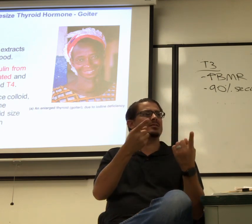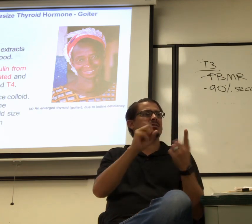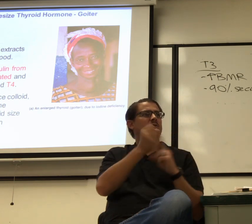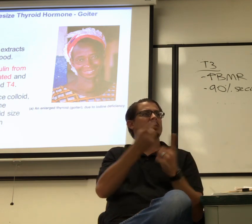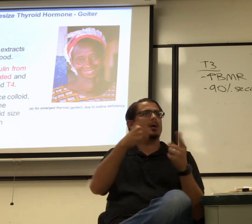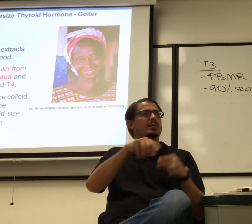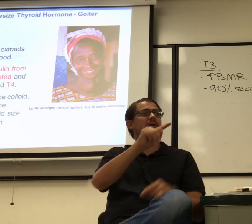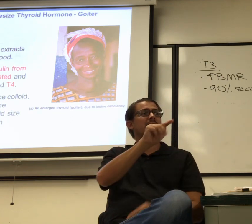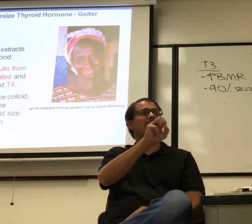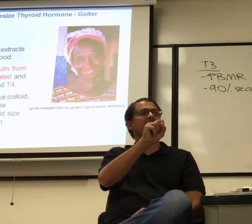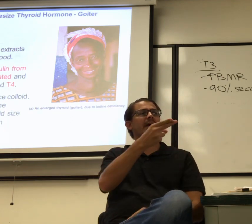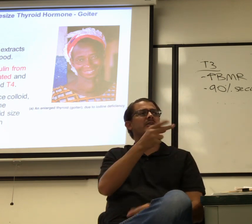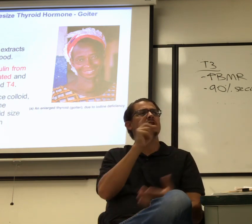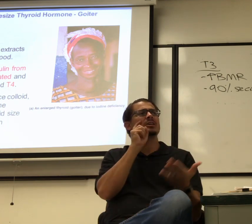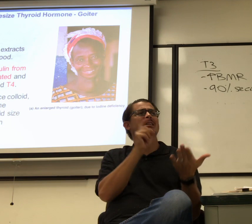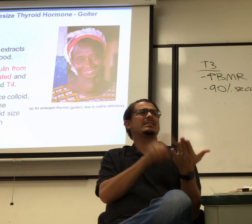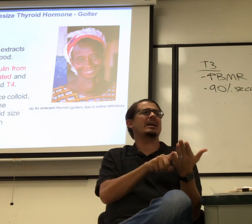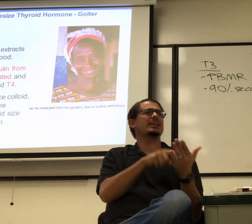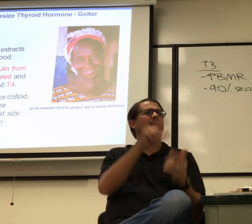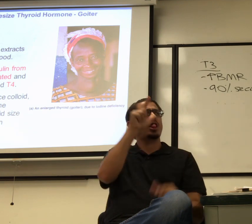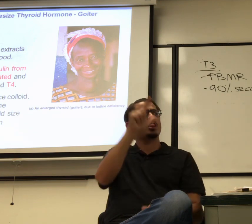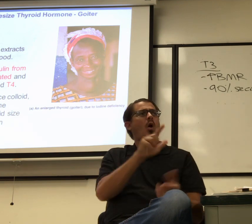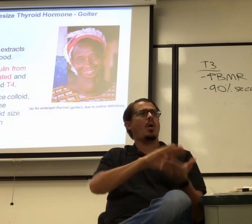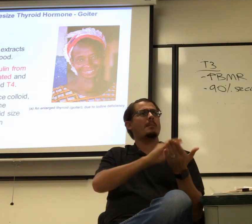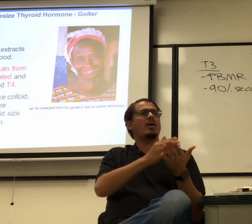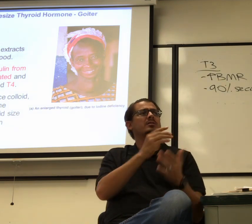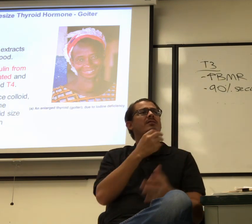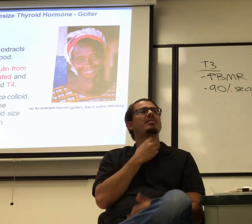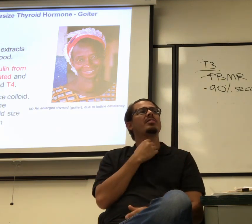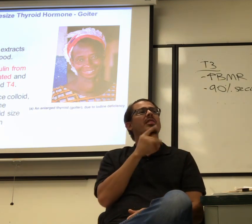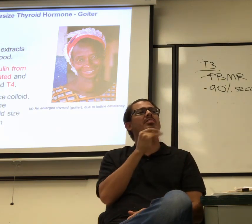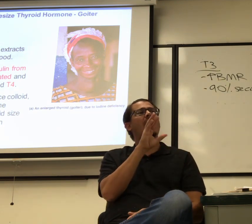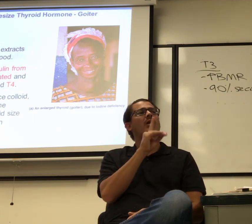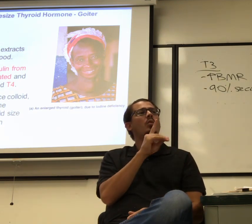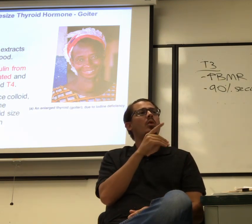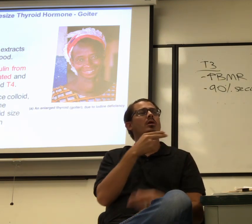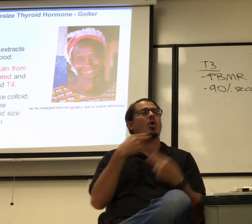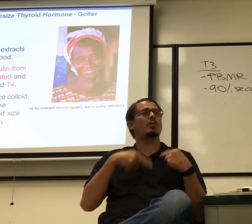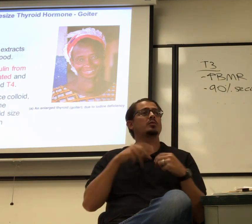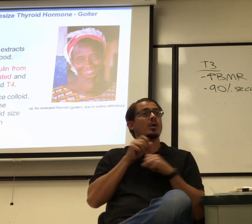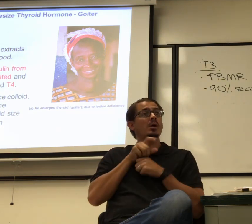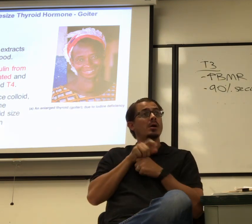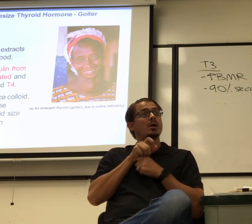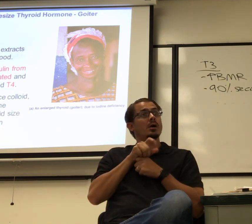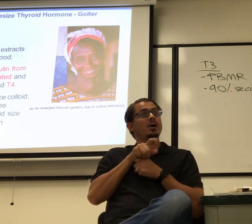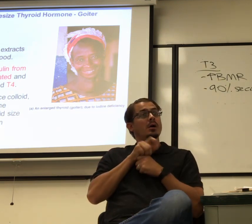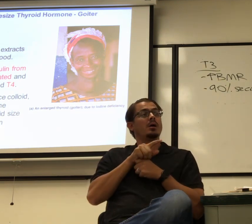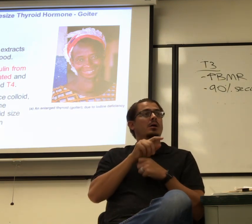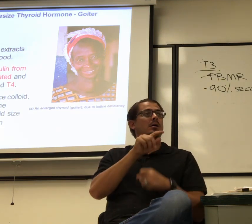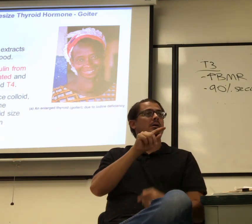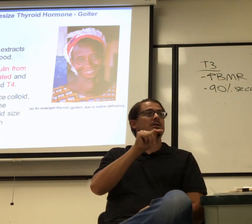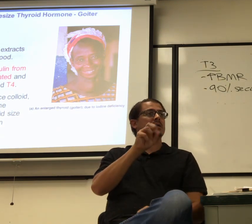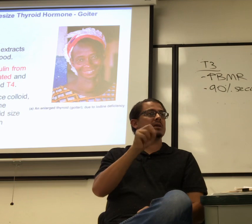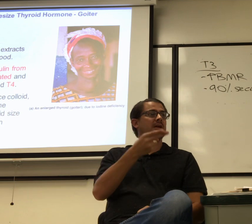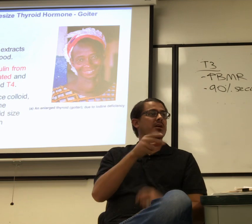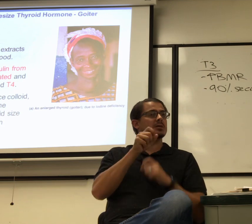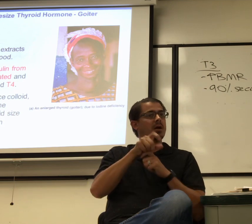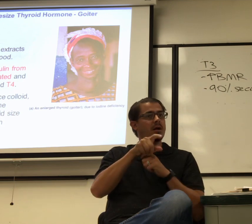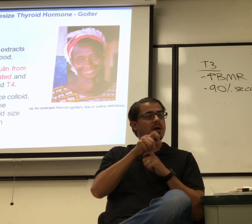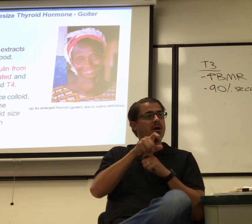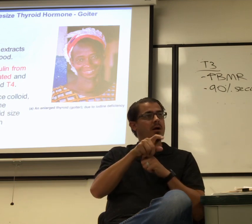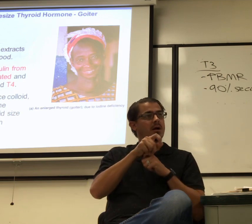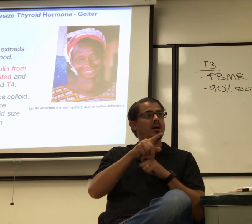may cause a colloidal goiter. So in that case, what's happening is, well, TSH is detecting very low amounts of the